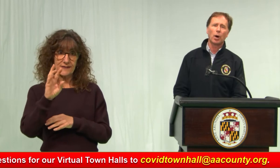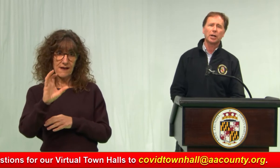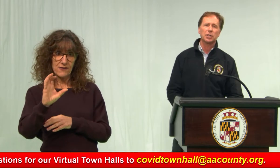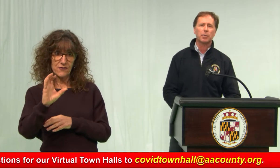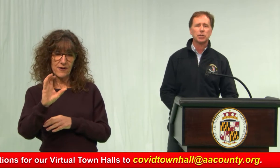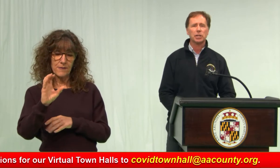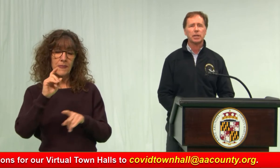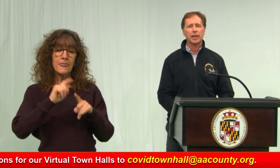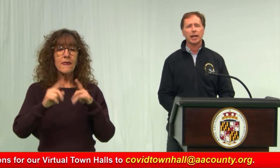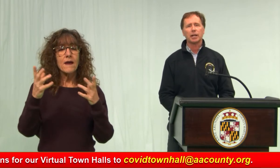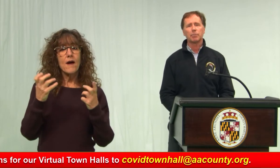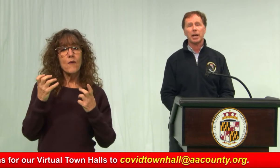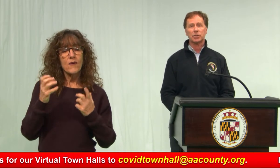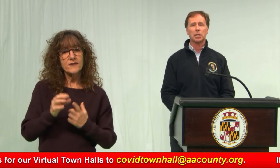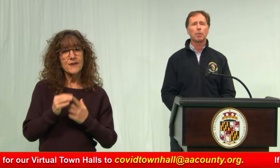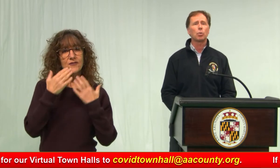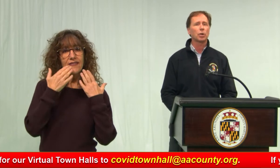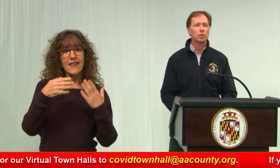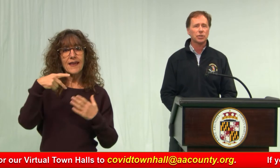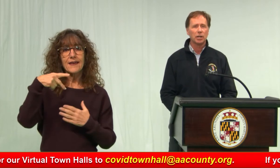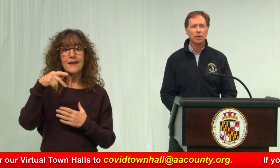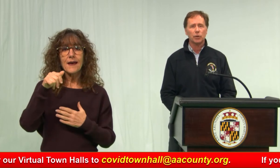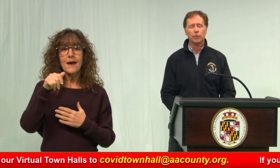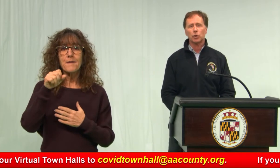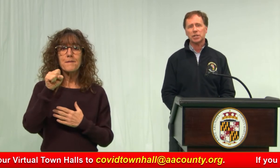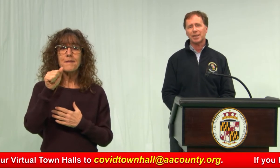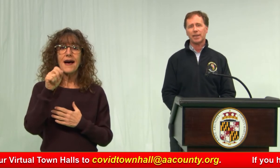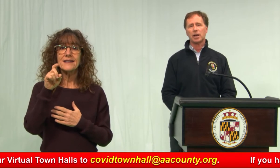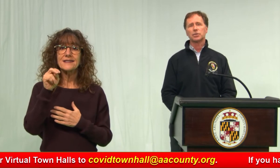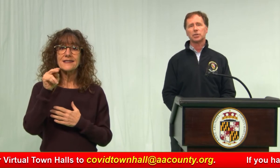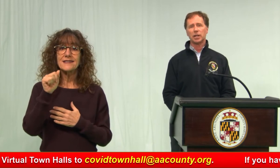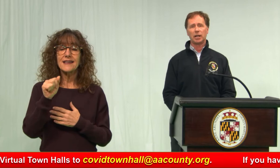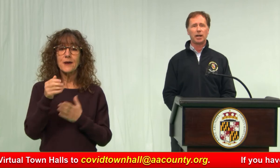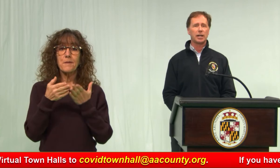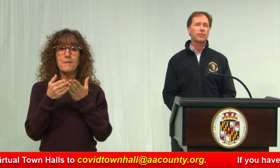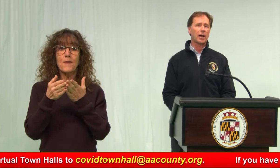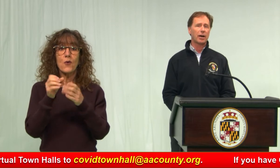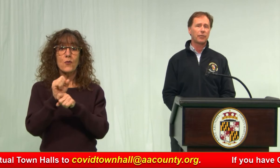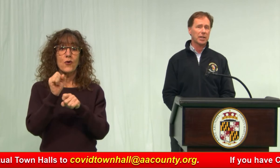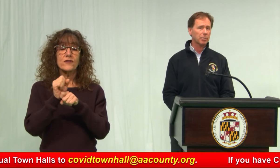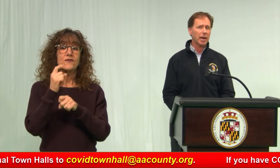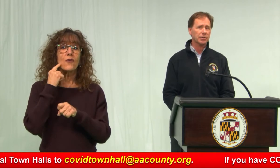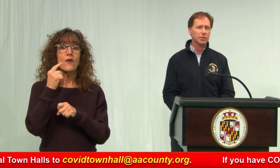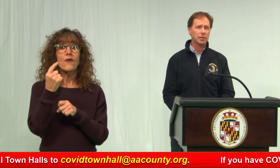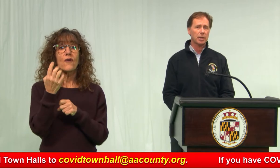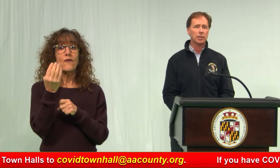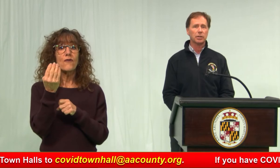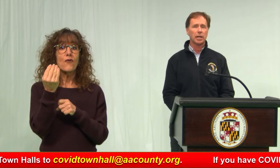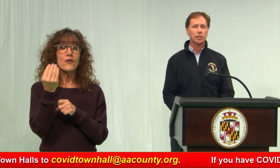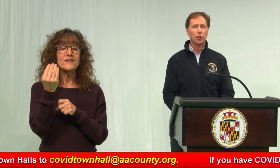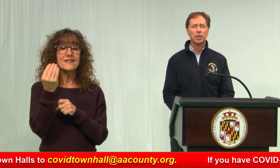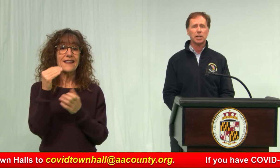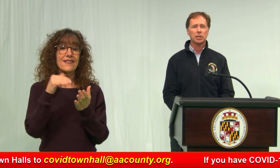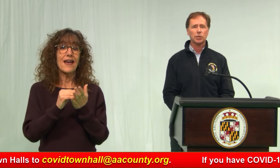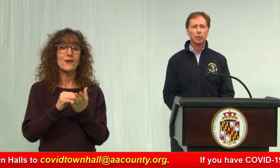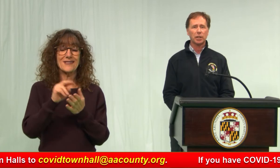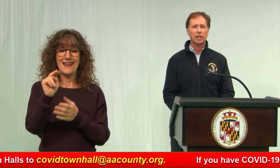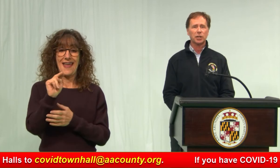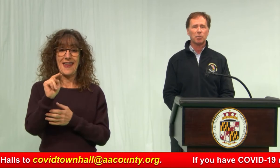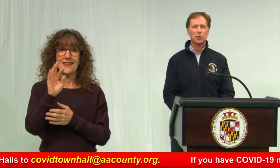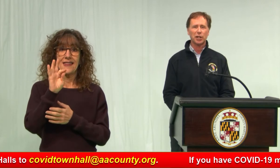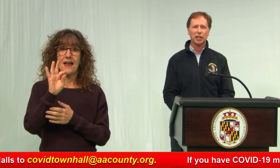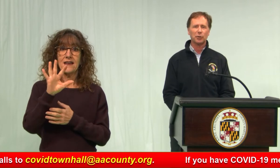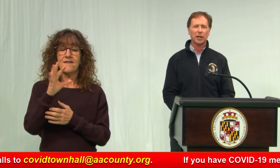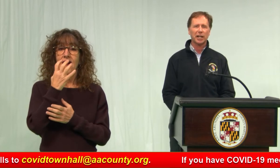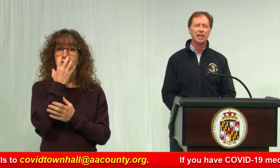222-0600. I want to especially thank Pasadena Boat Works for the 14,095 face masks that they donated this week.